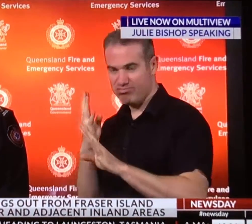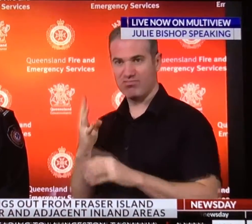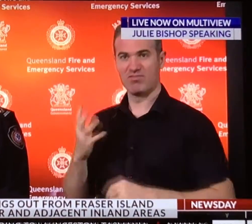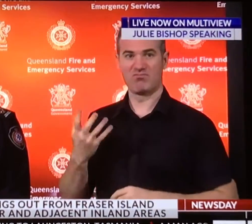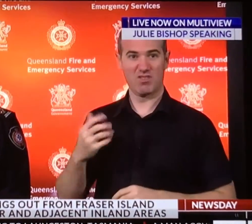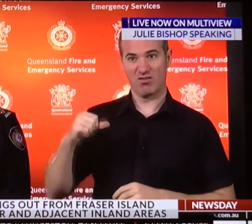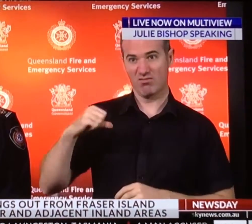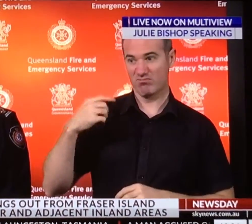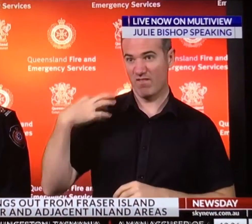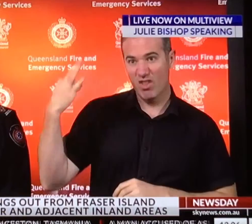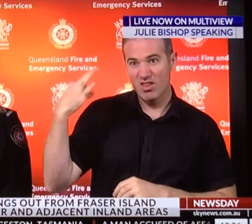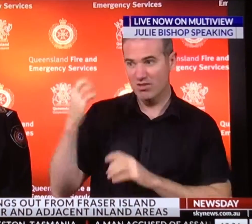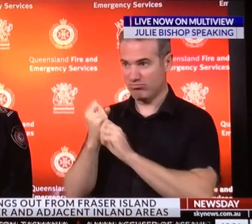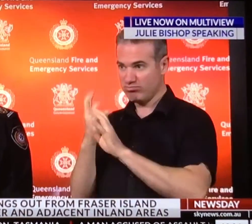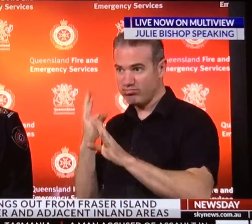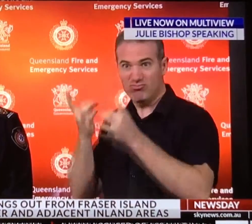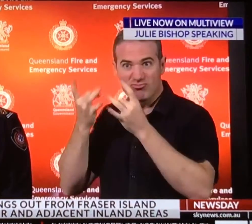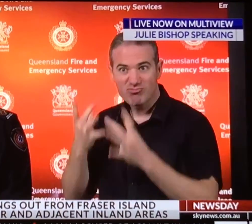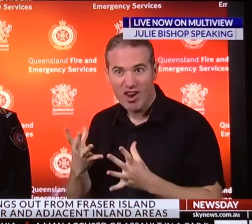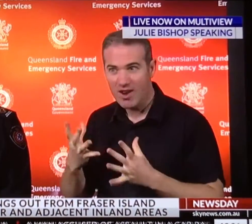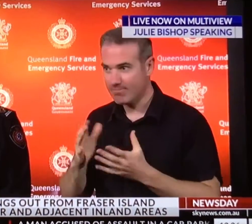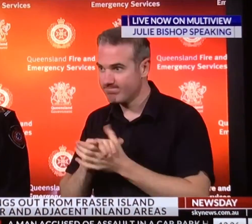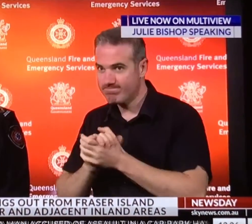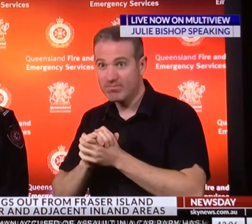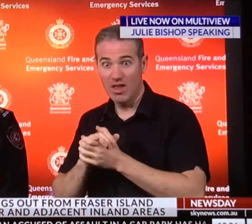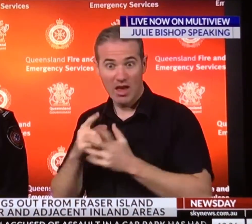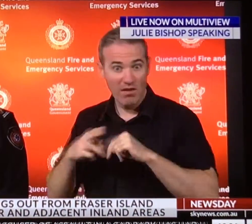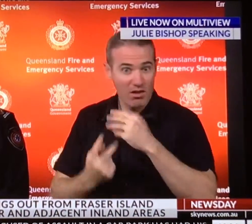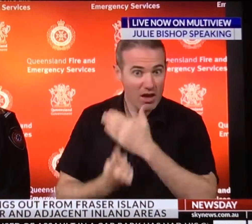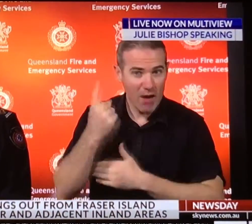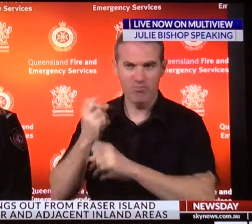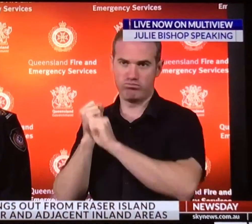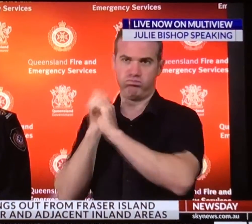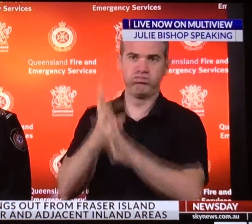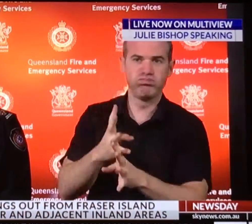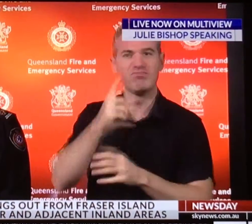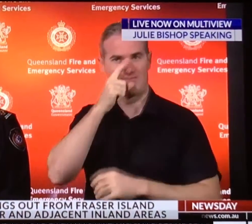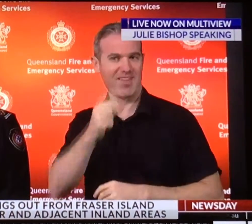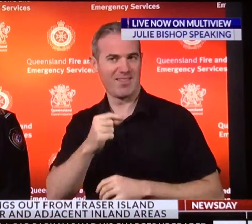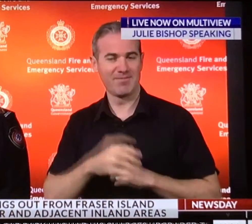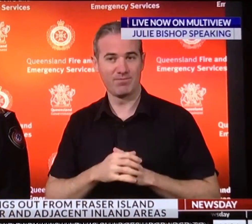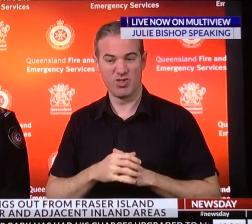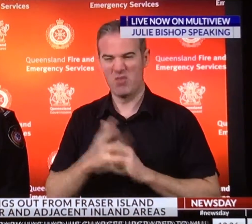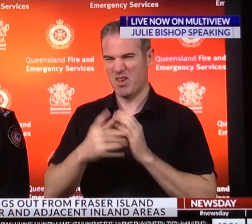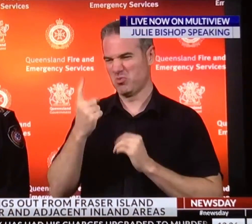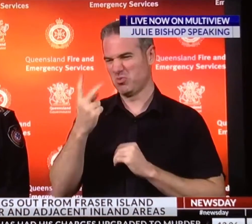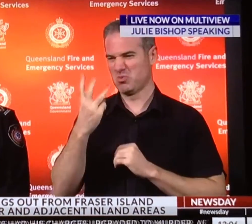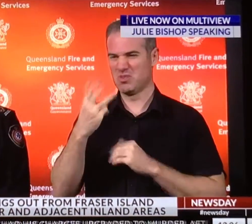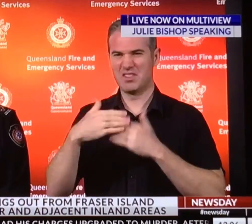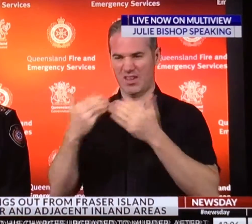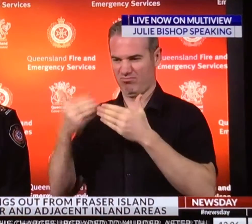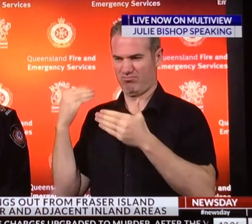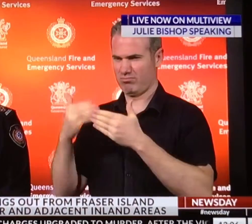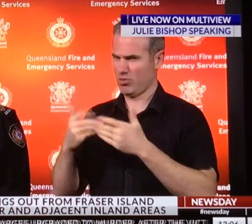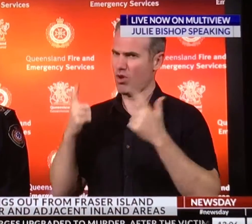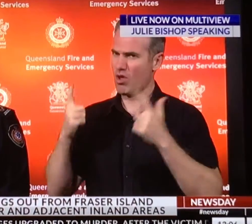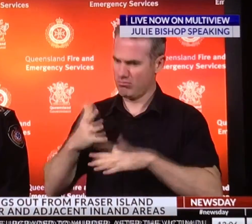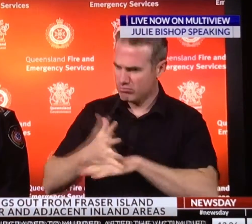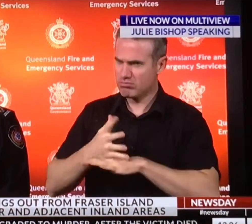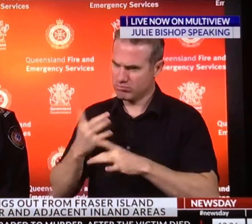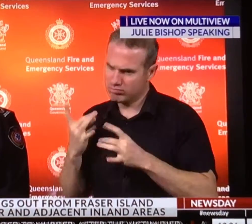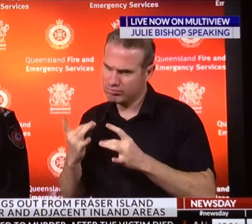that. So there's a lot of work that has been conducted over the last few days. We make sure that not only is our equipment up to